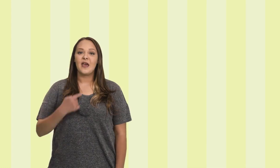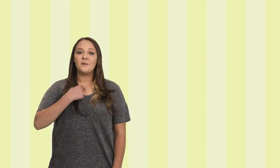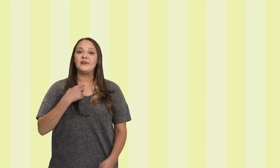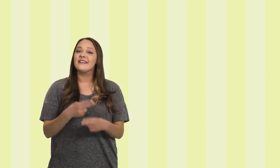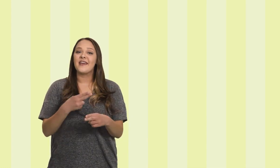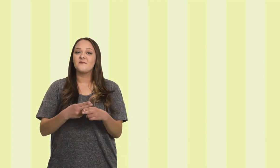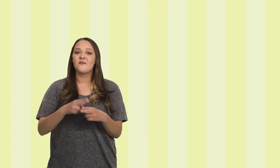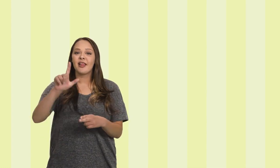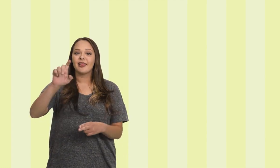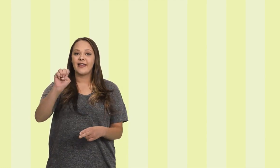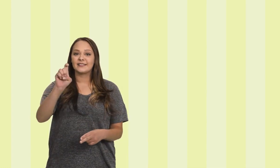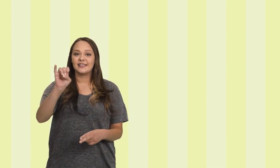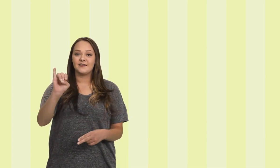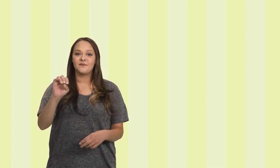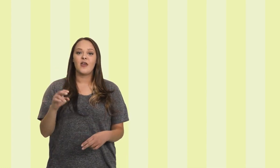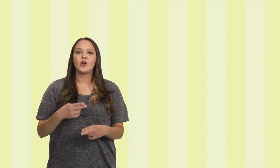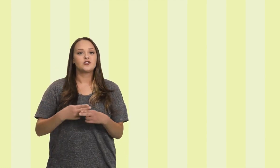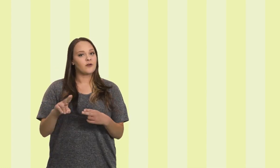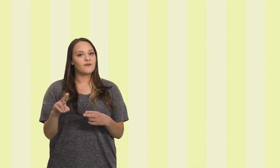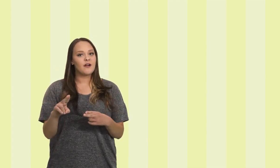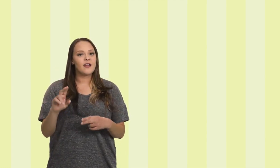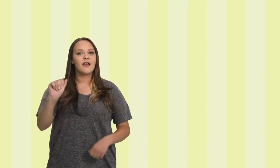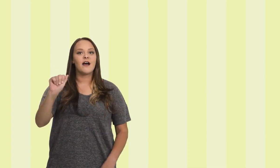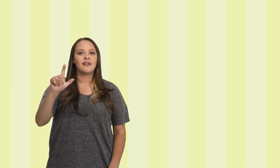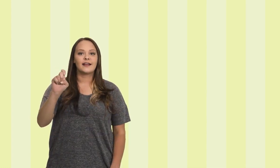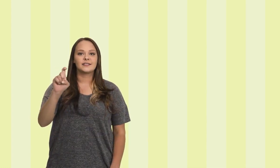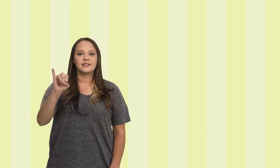Me name, Lexi. Short for Alexis.